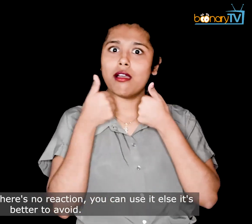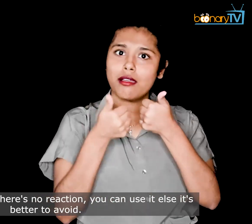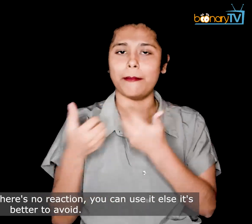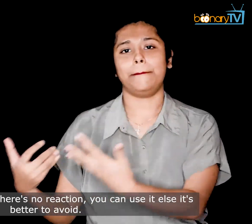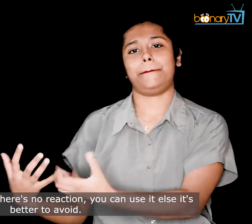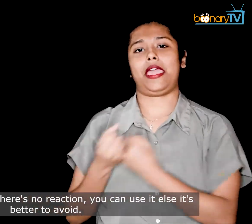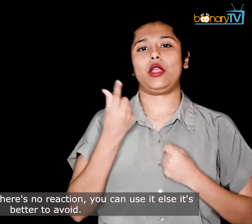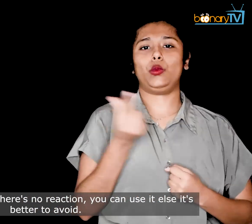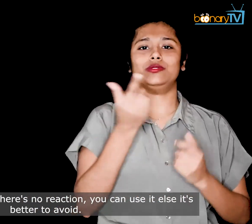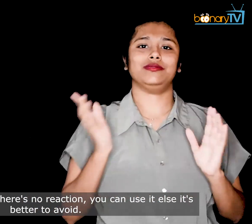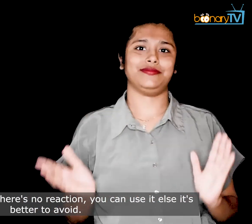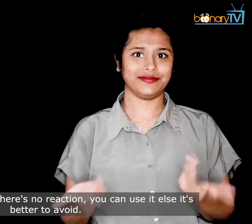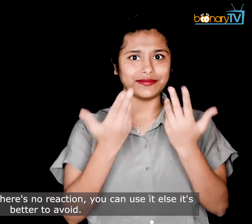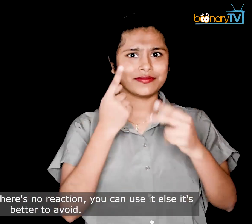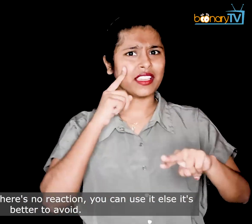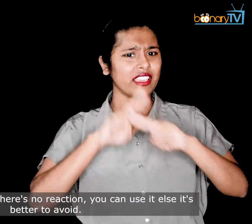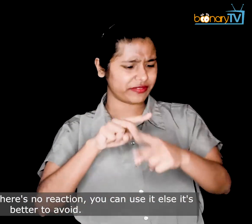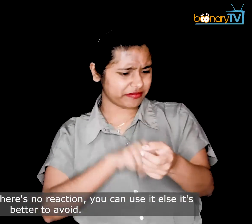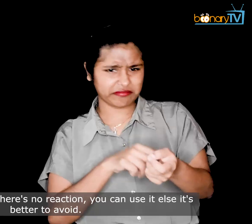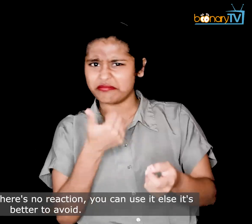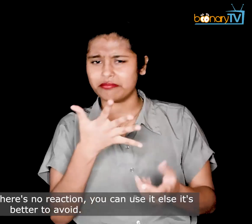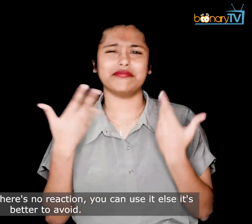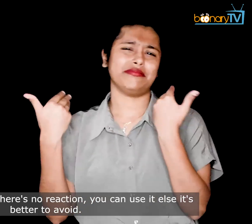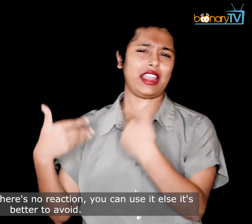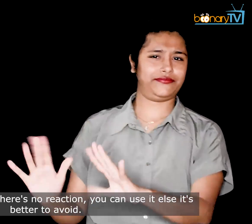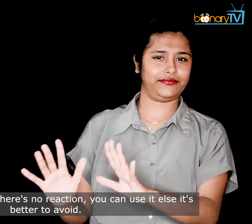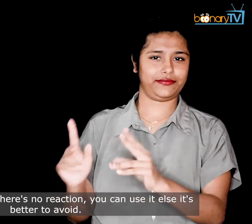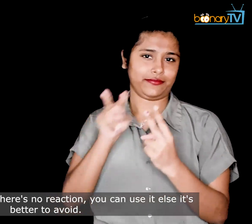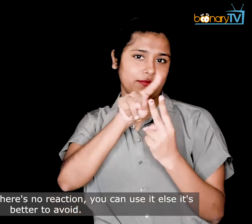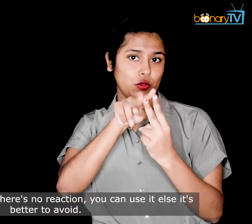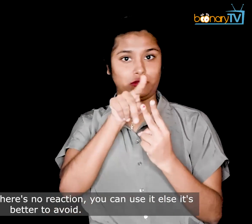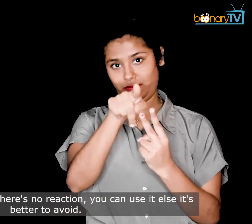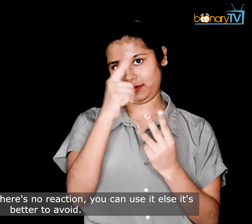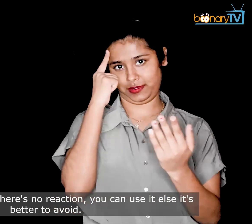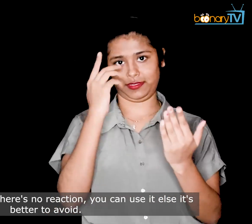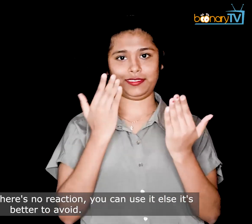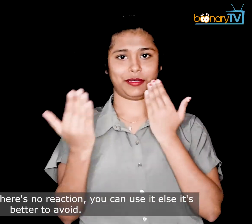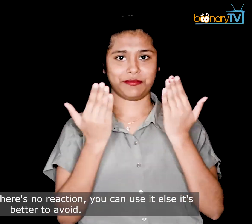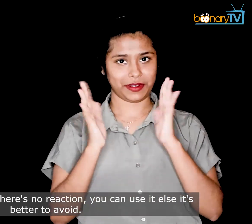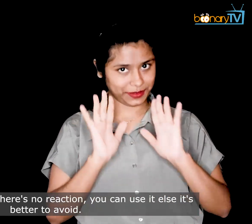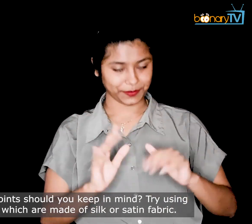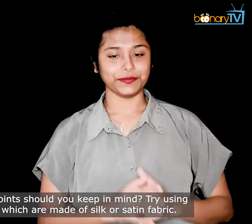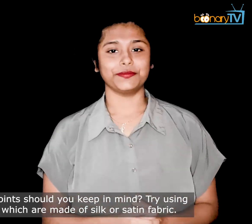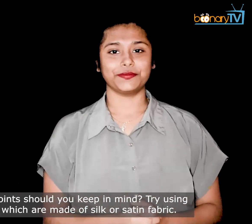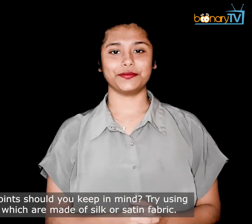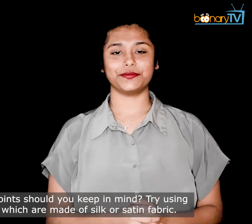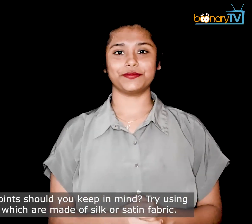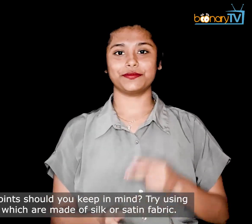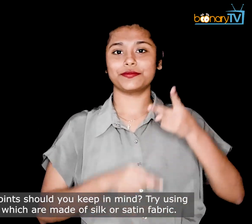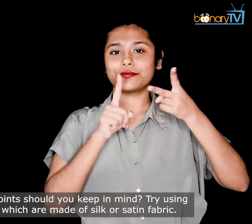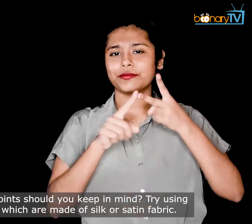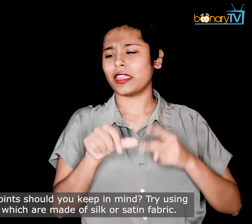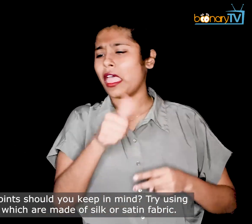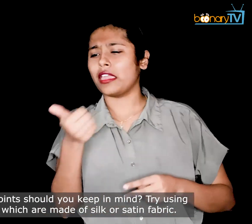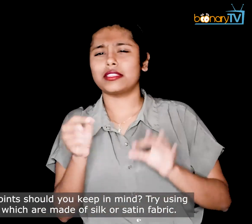If there is no reaction, you can use it. Else, it is better to avoid. What other simple points should you keep in mind?